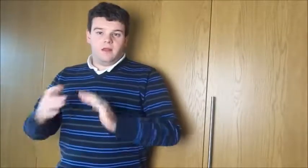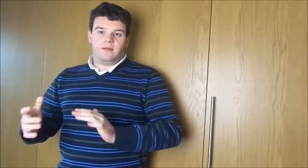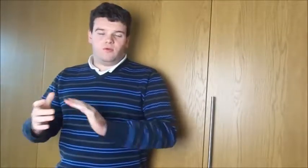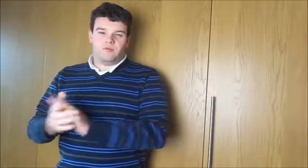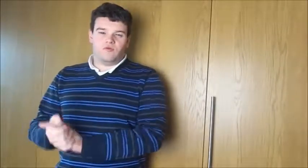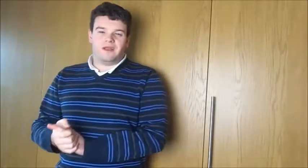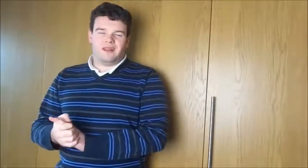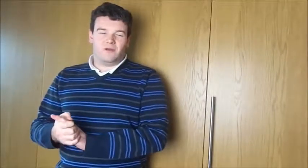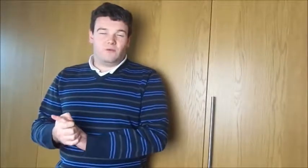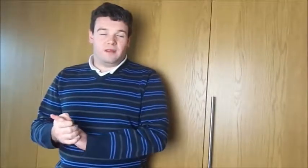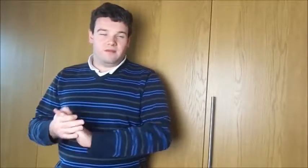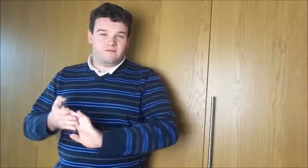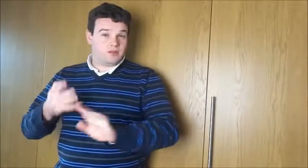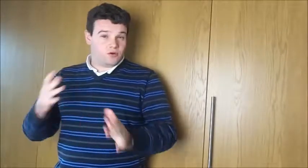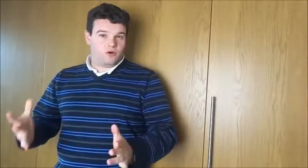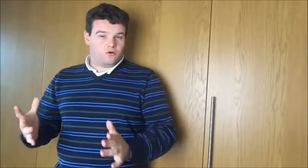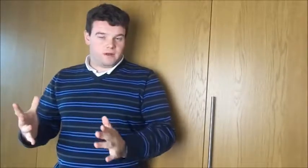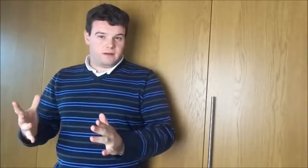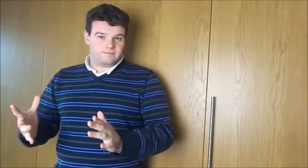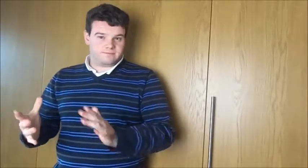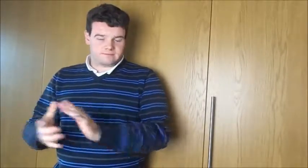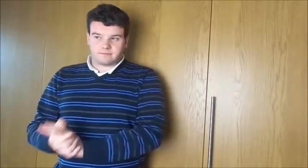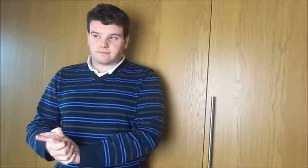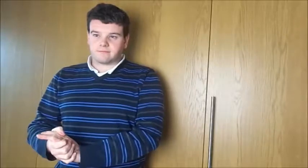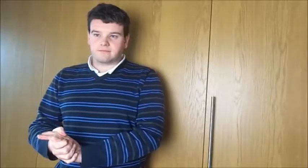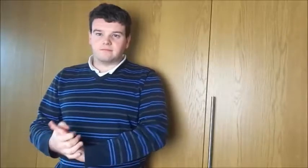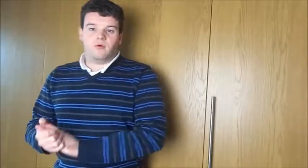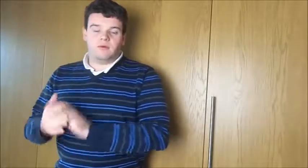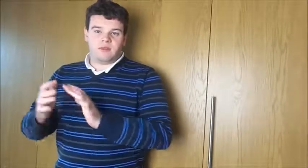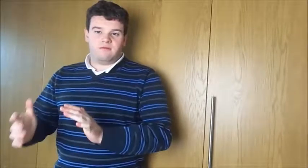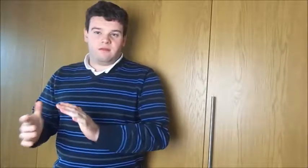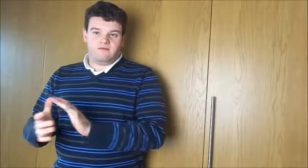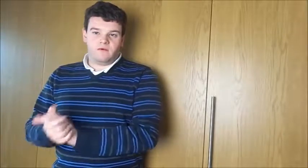name was Maria Louisa Victoria. Born the 17th of August